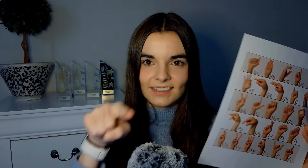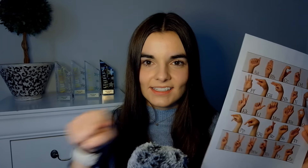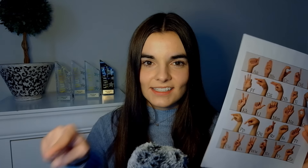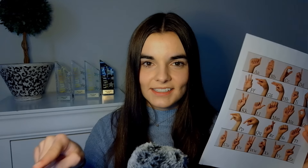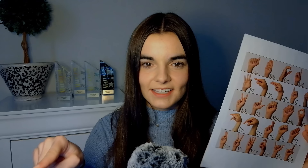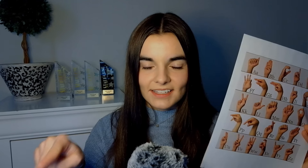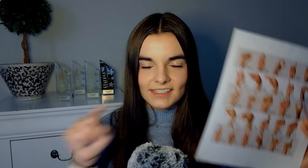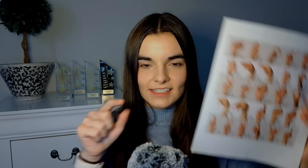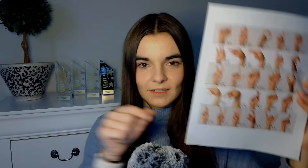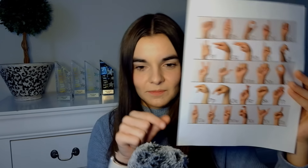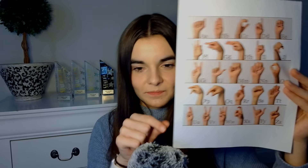Z.